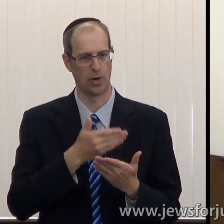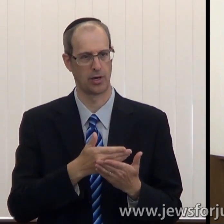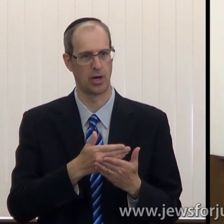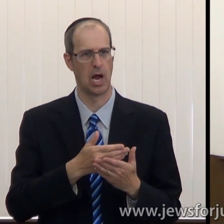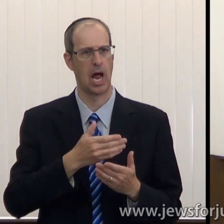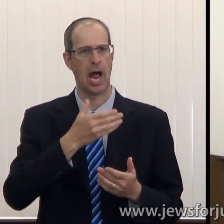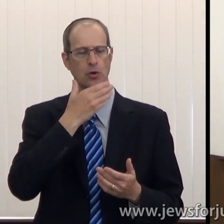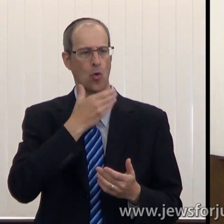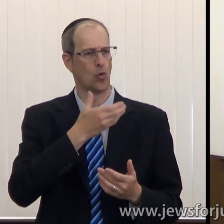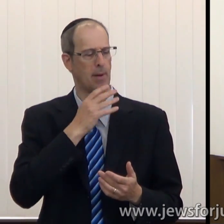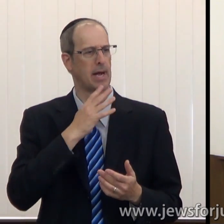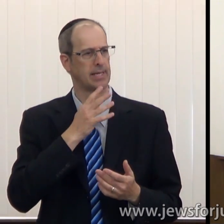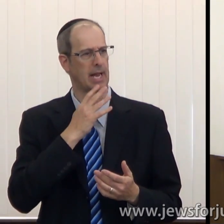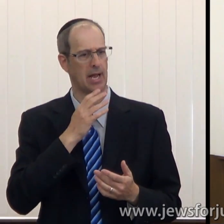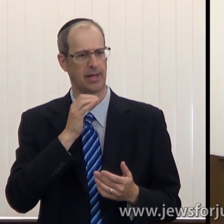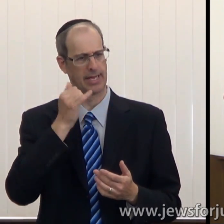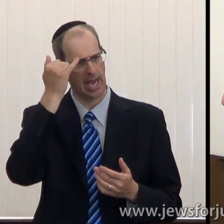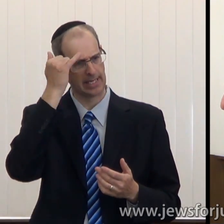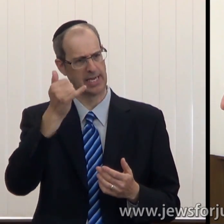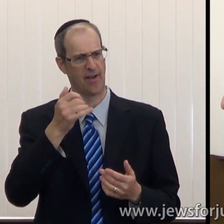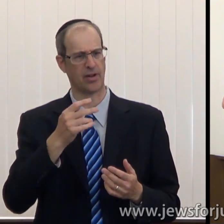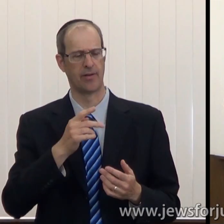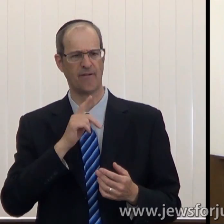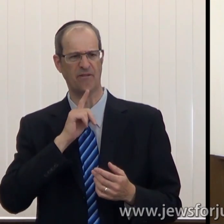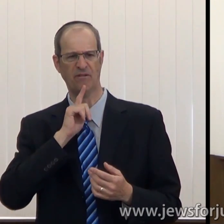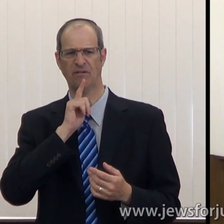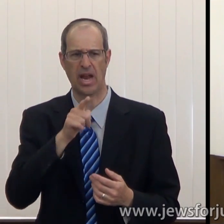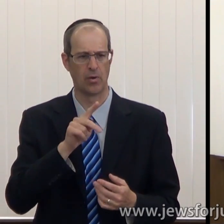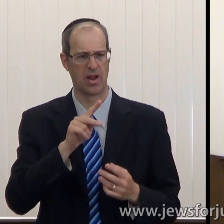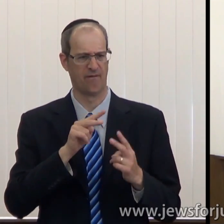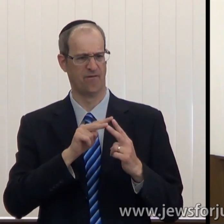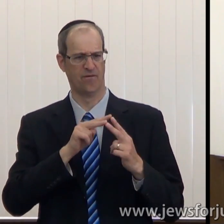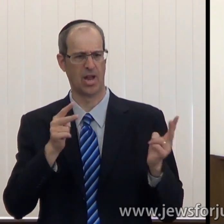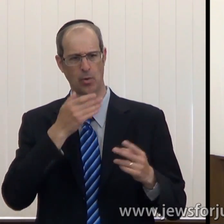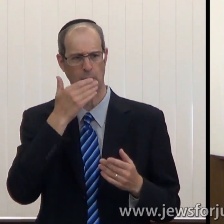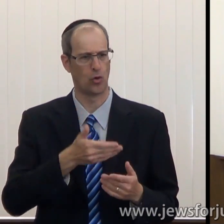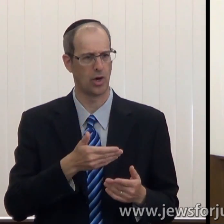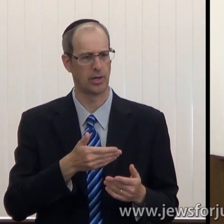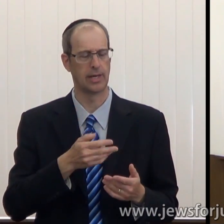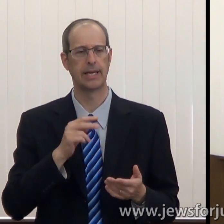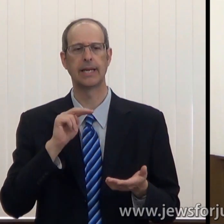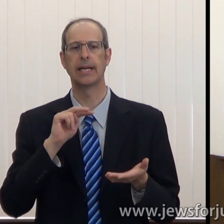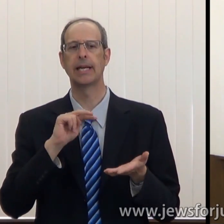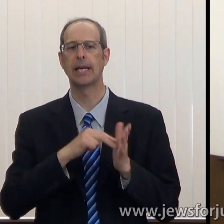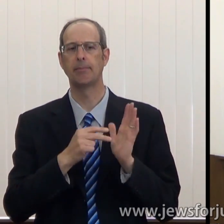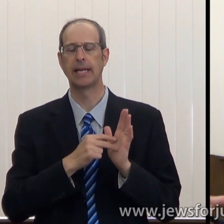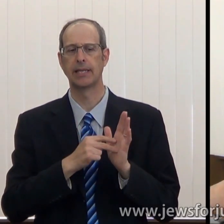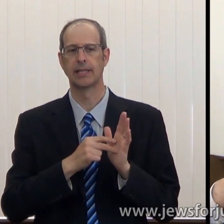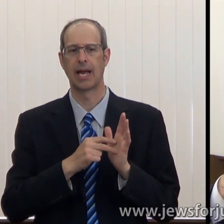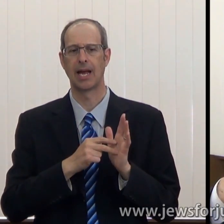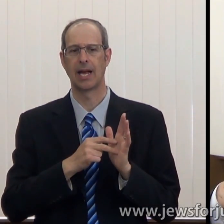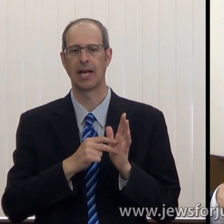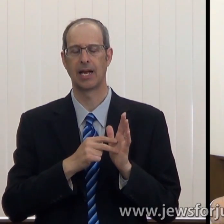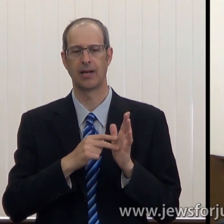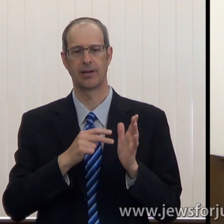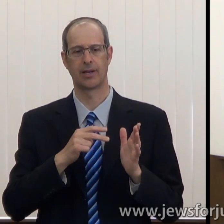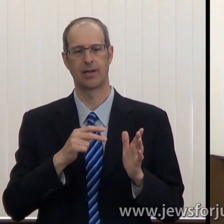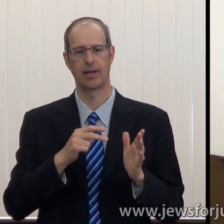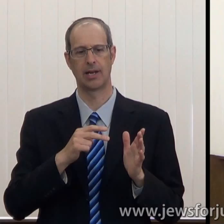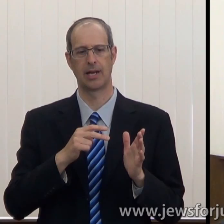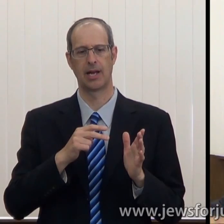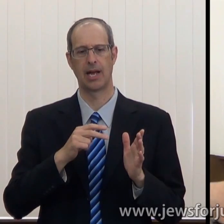the rabbis say that this idea of very good, that refers to the Yetzer Hara, the